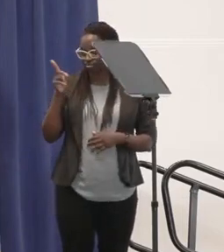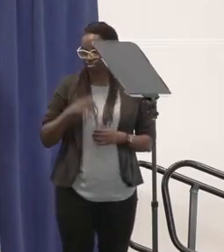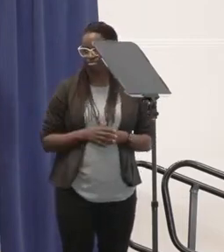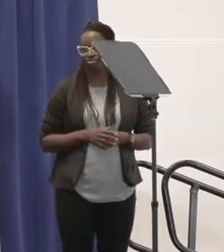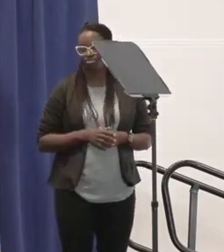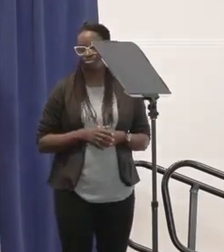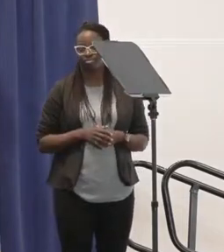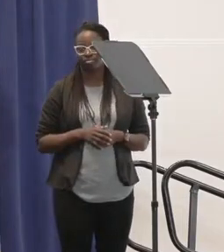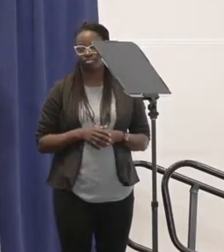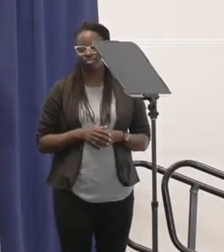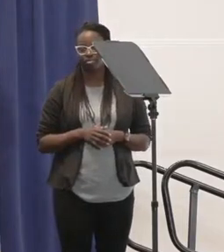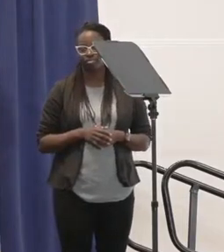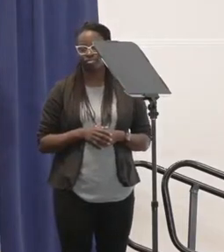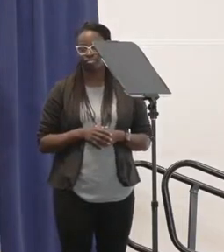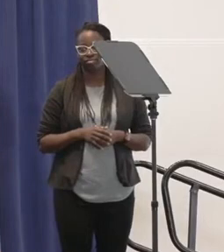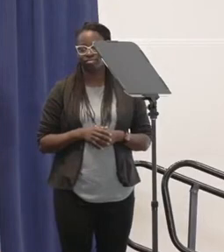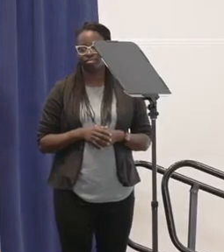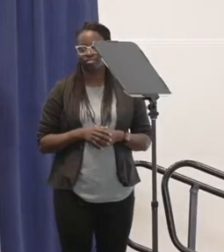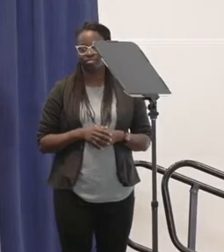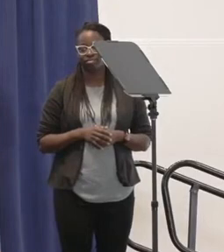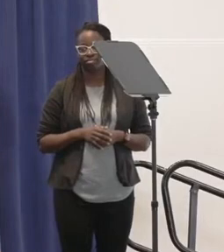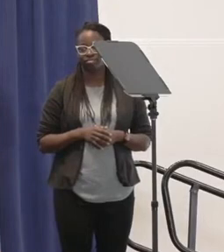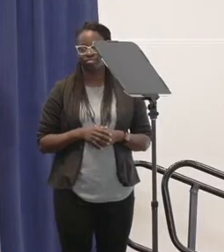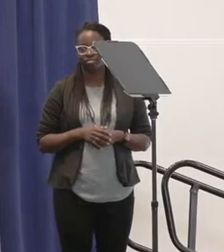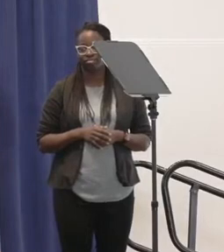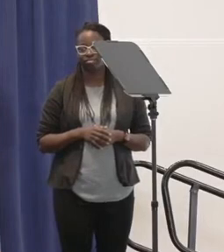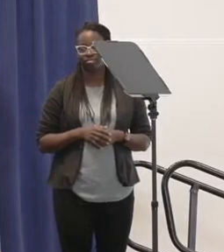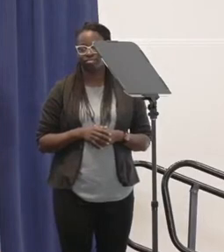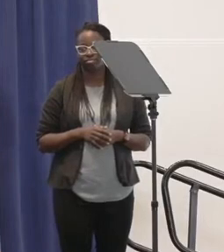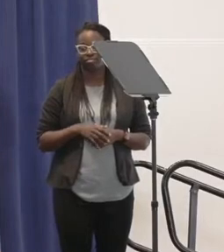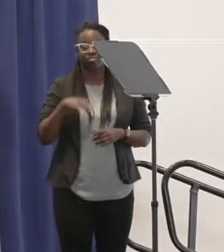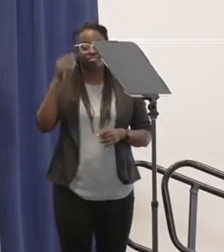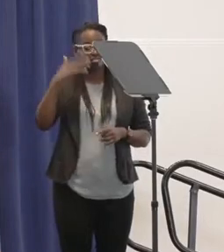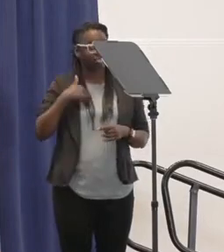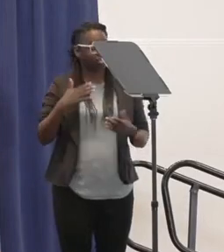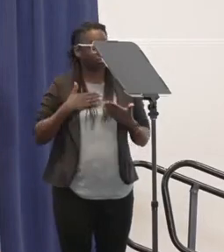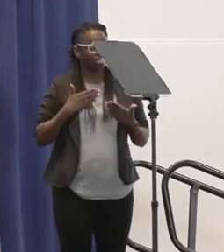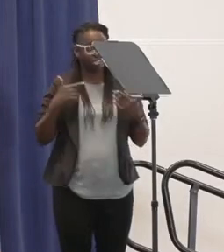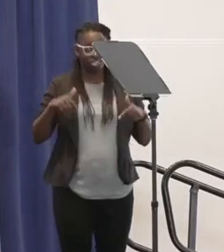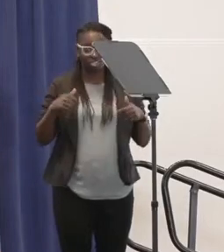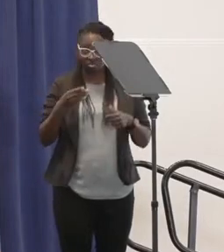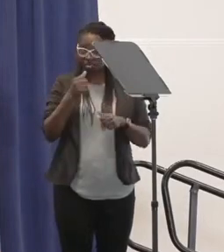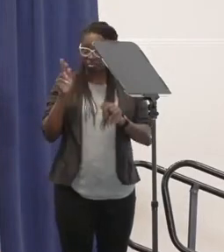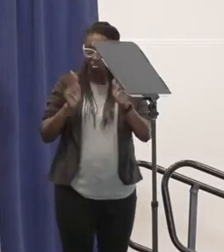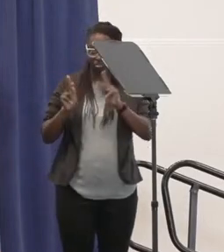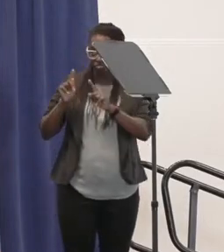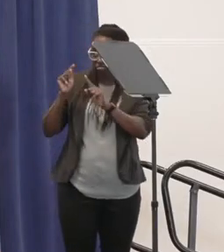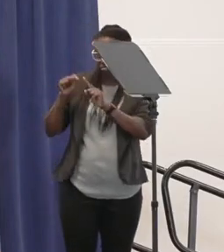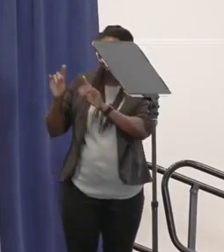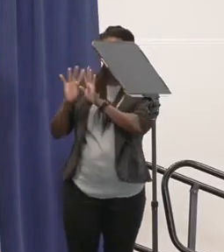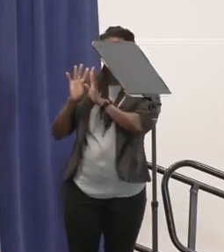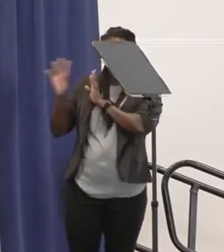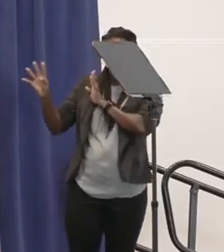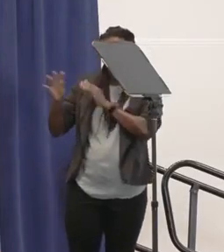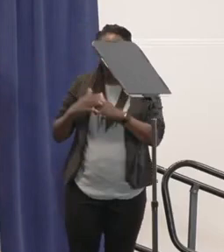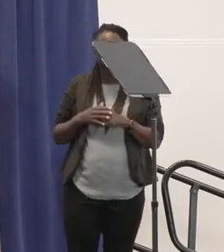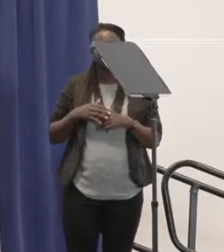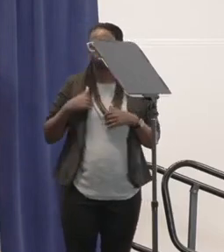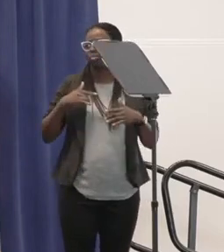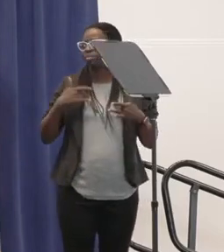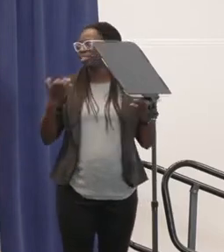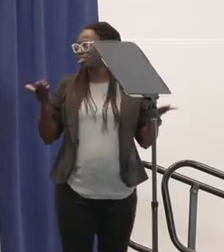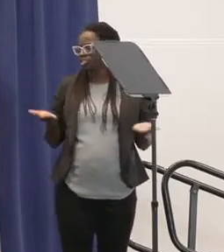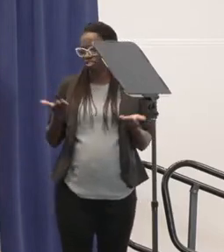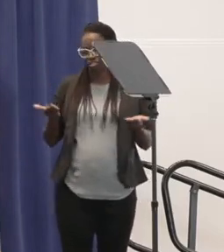happy to be, I'm happy to be here with several people. I want to say first, of course, it's a delight to be here with our